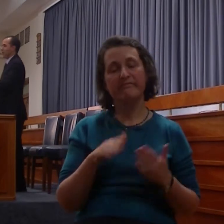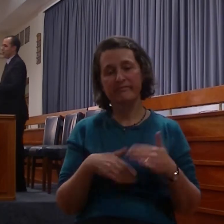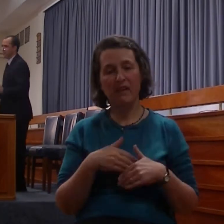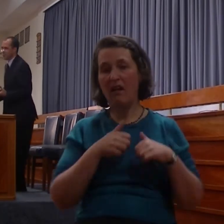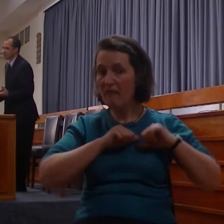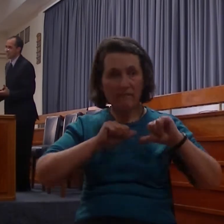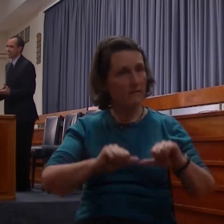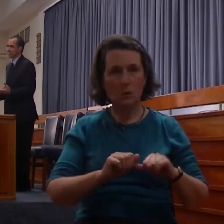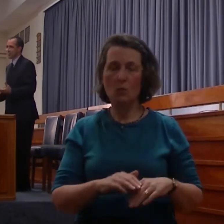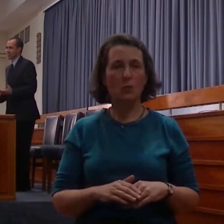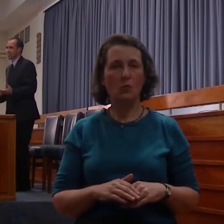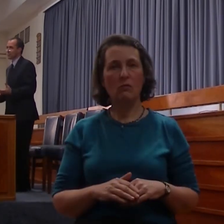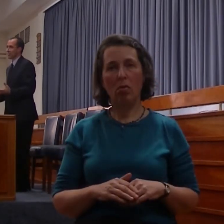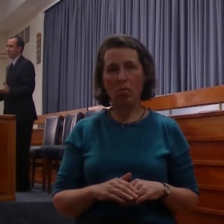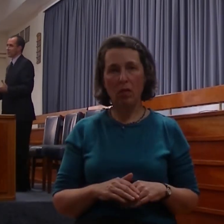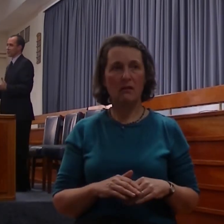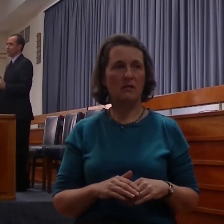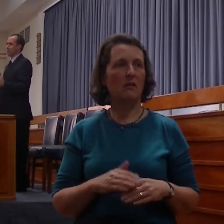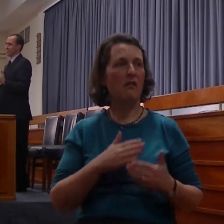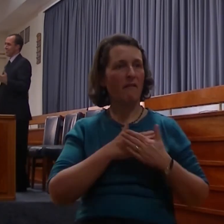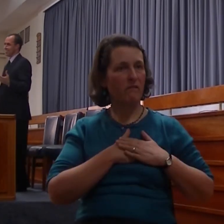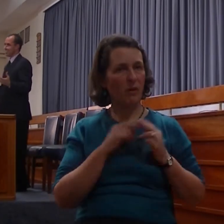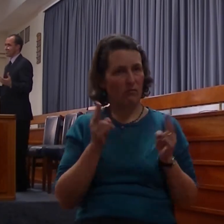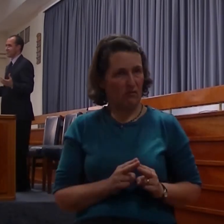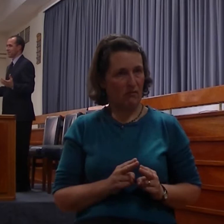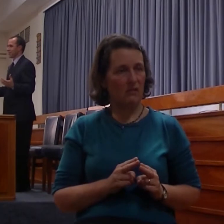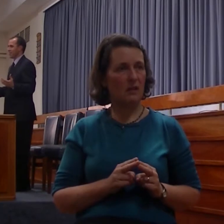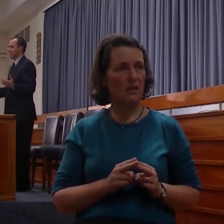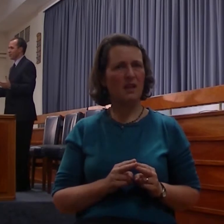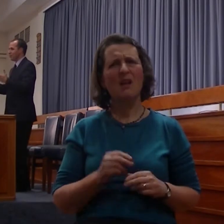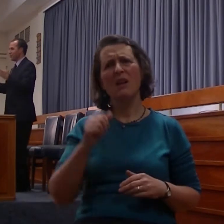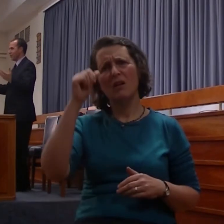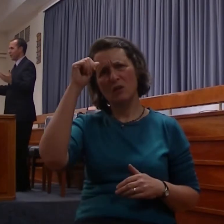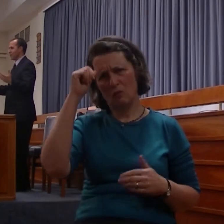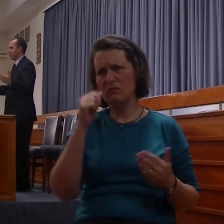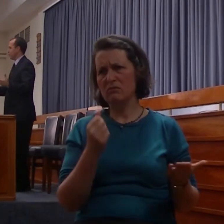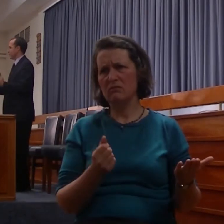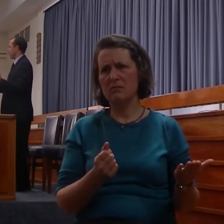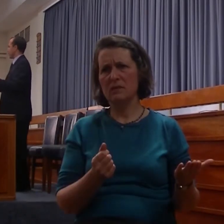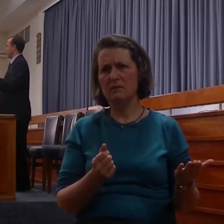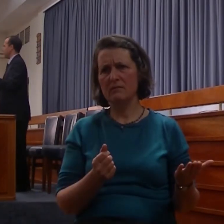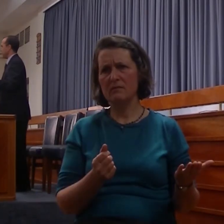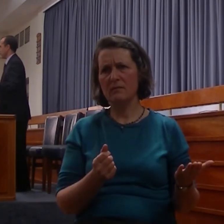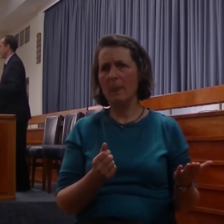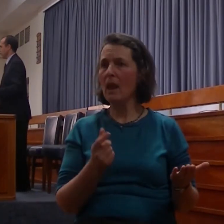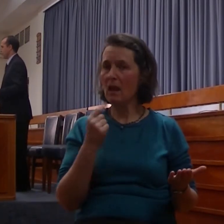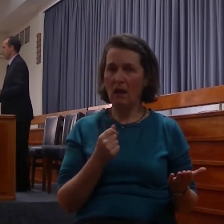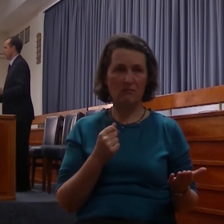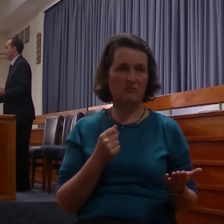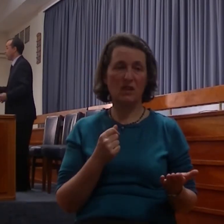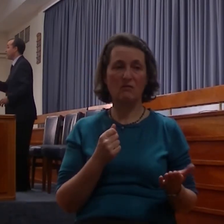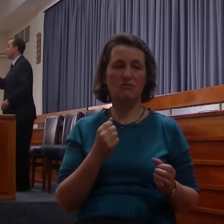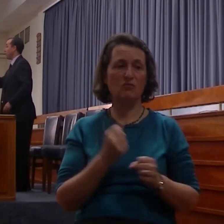a routine, something we do out of duty, not out of love. Oh, brothers and sisters, we can do